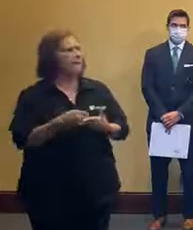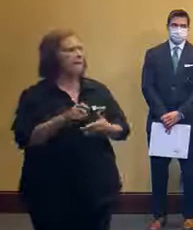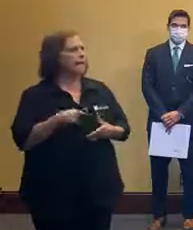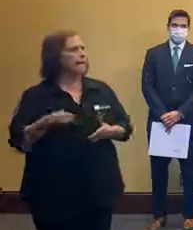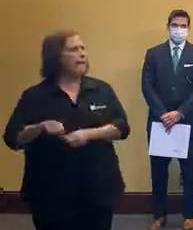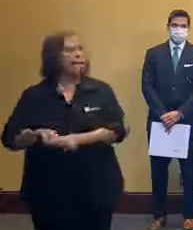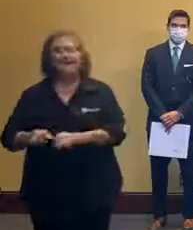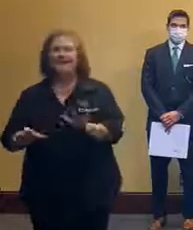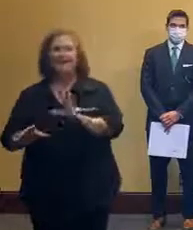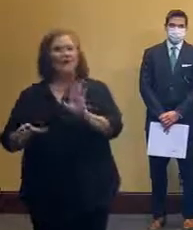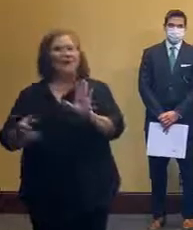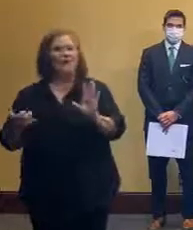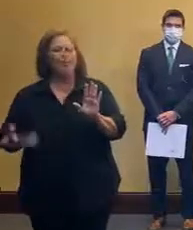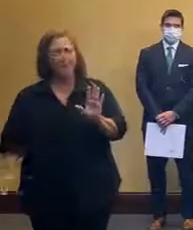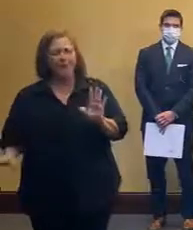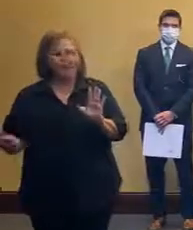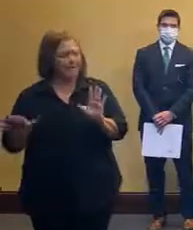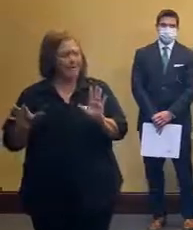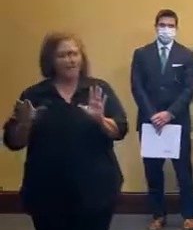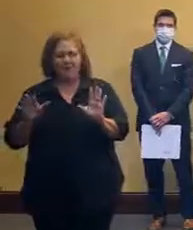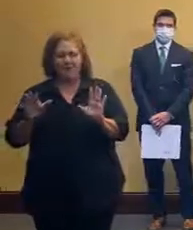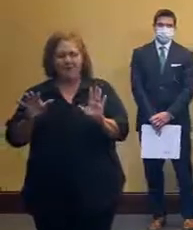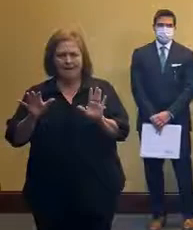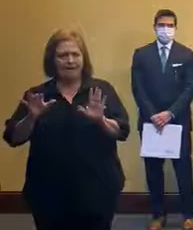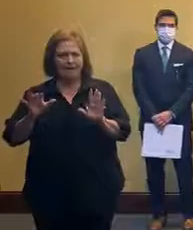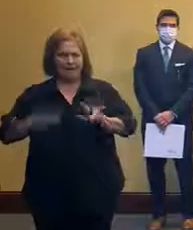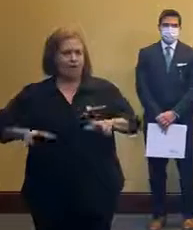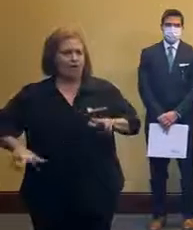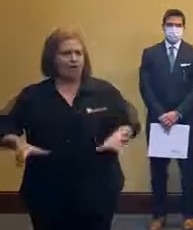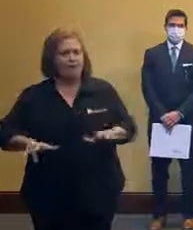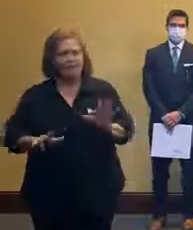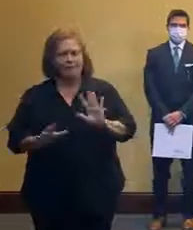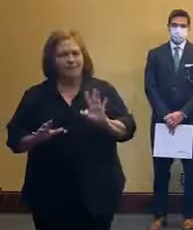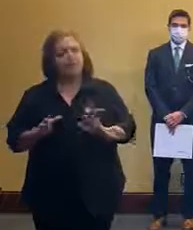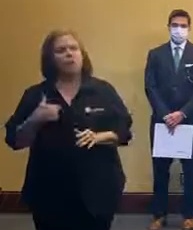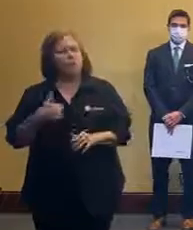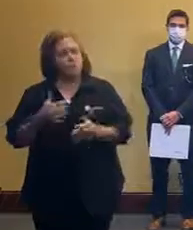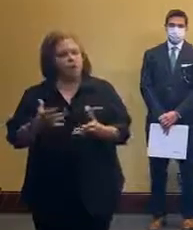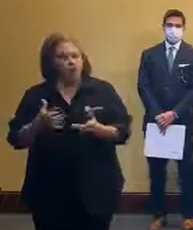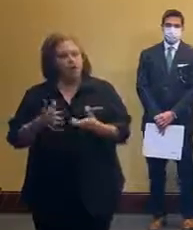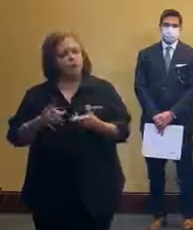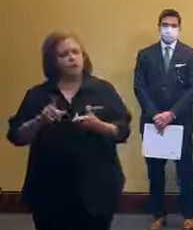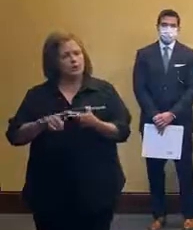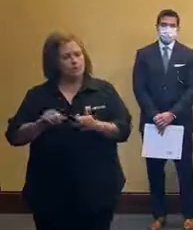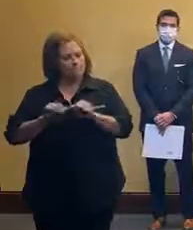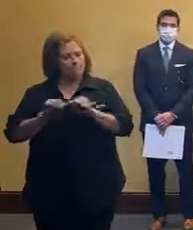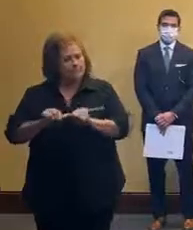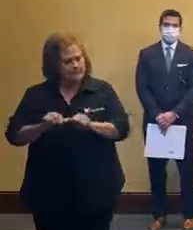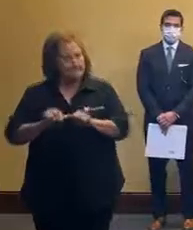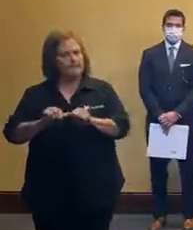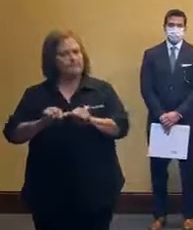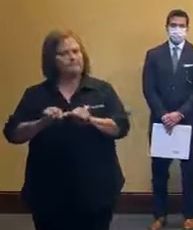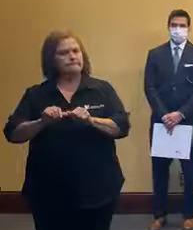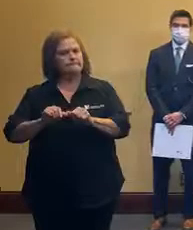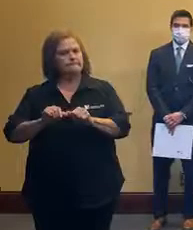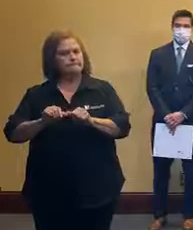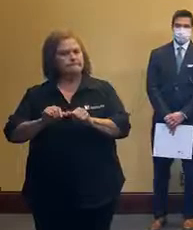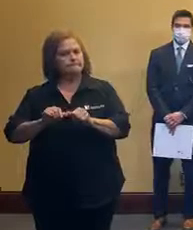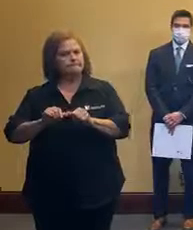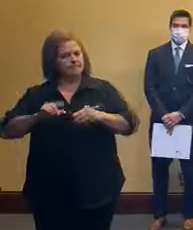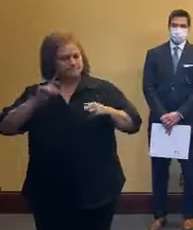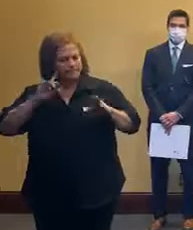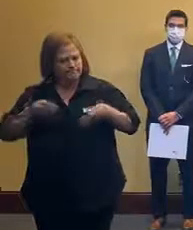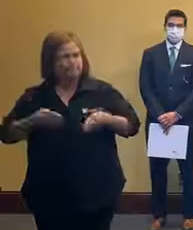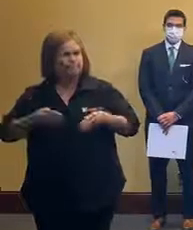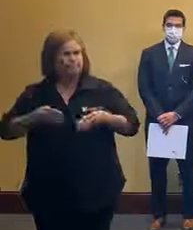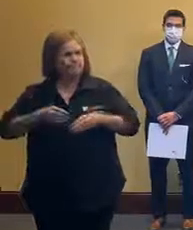gas? We do not want to be in that situation. So we're continuing to lean forward. We're continuing to be